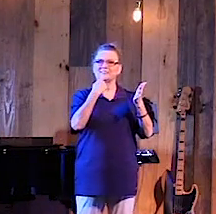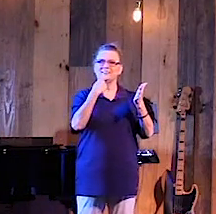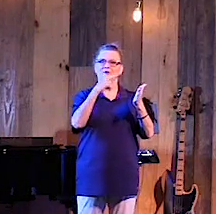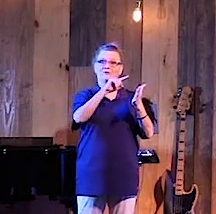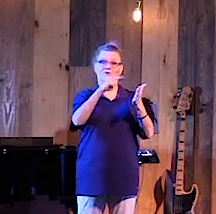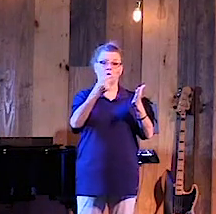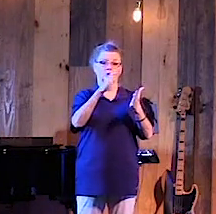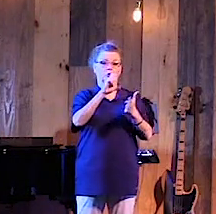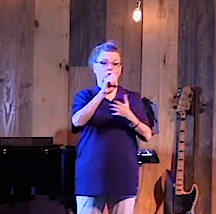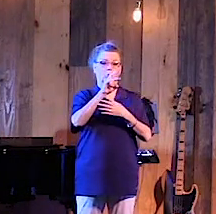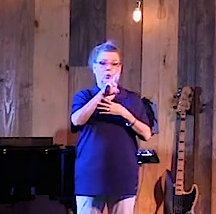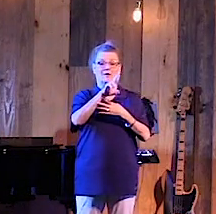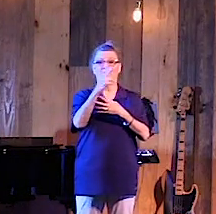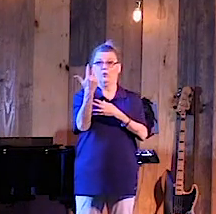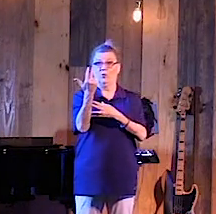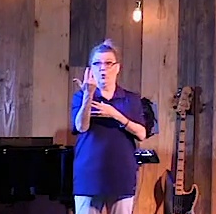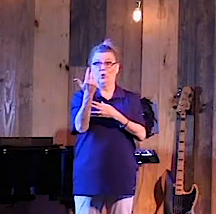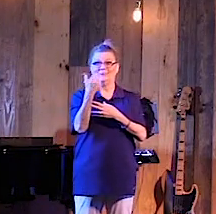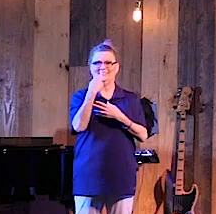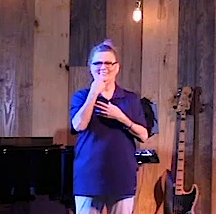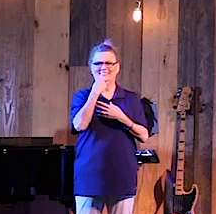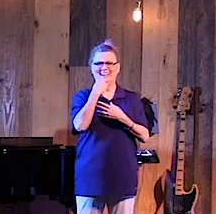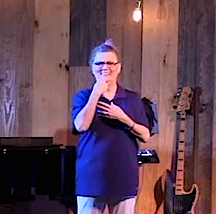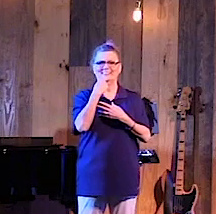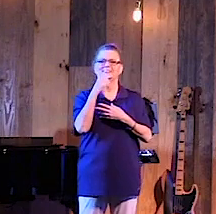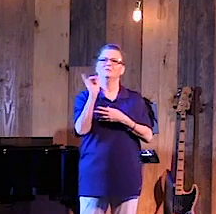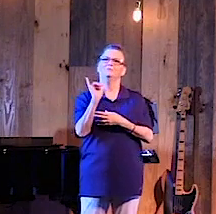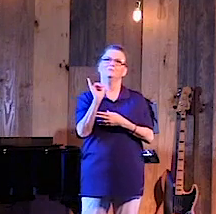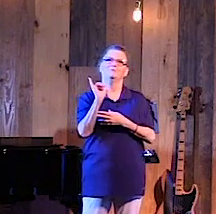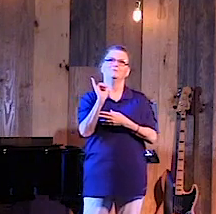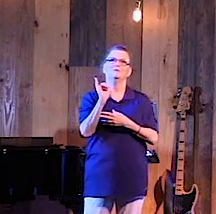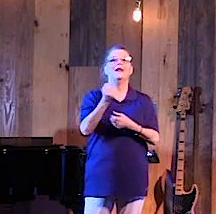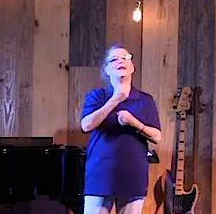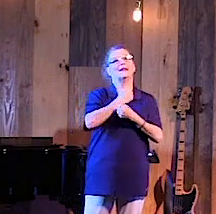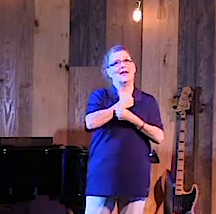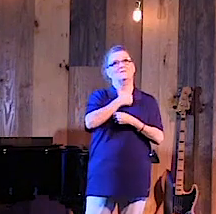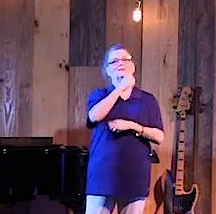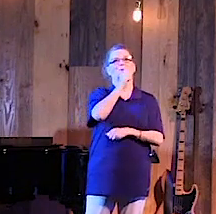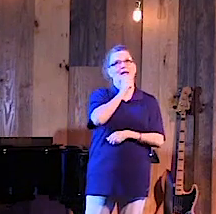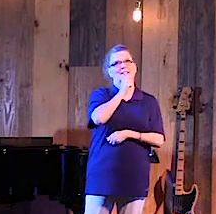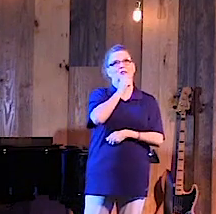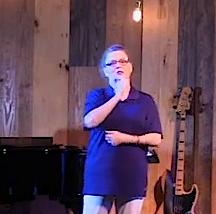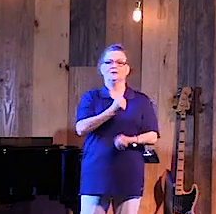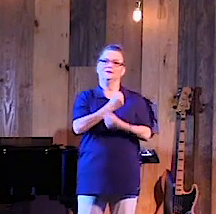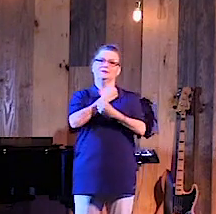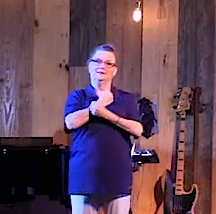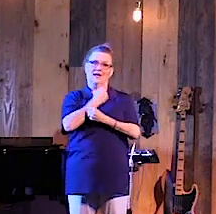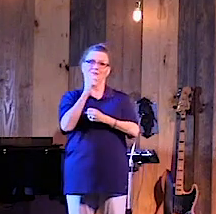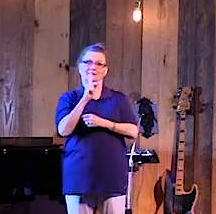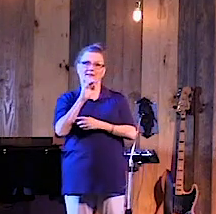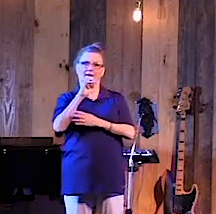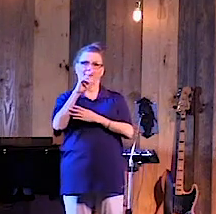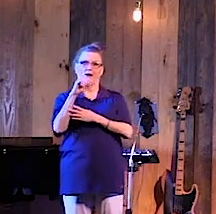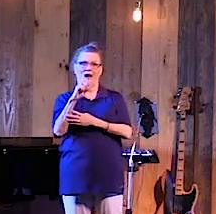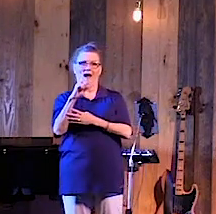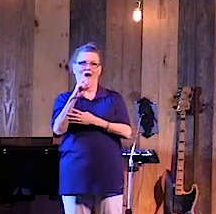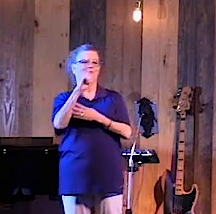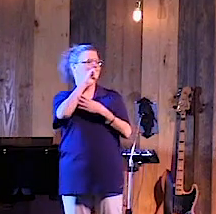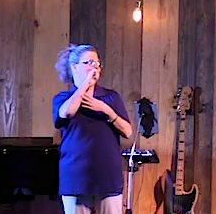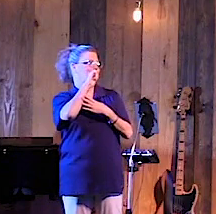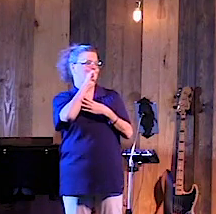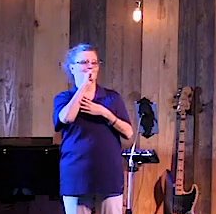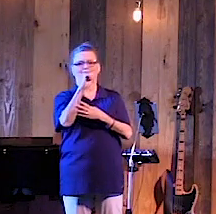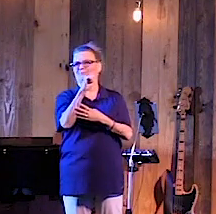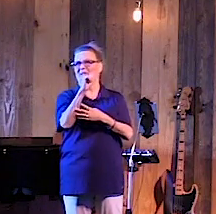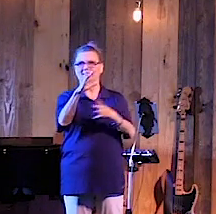in their weddings. It's that familiar passage that says things like this: love is patient, love is kind, it does not rejoice in